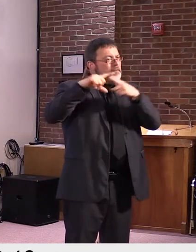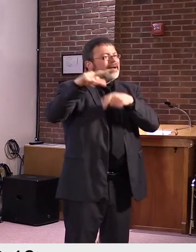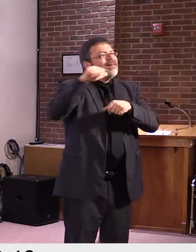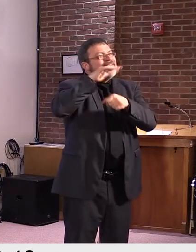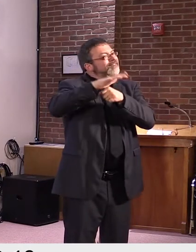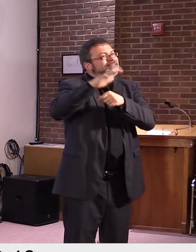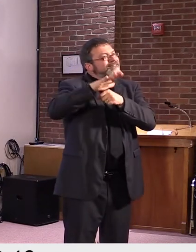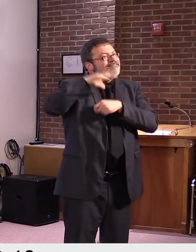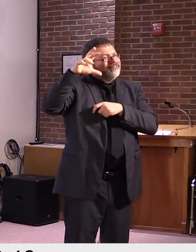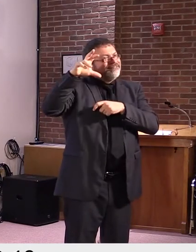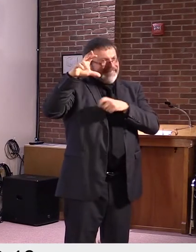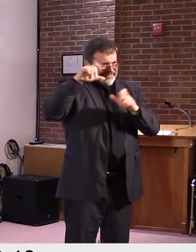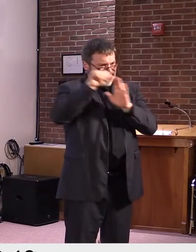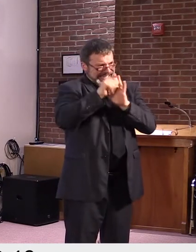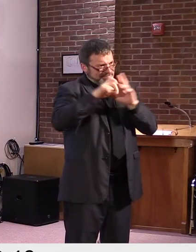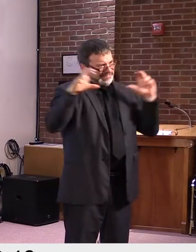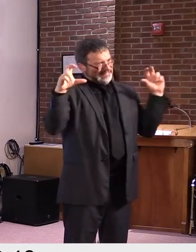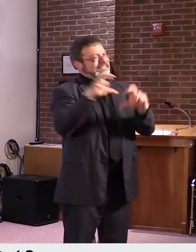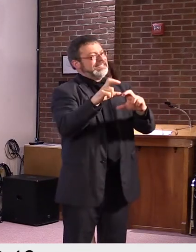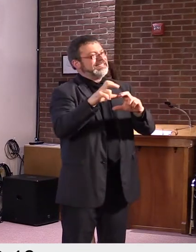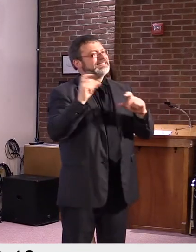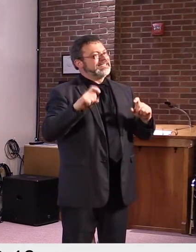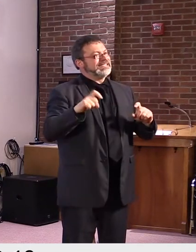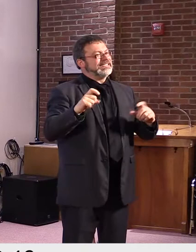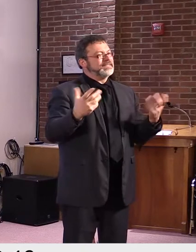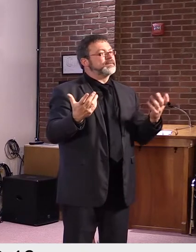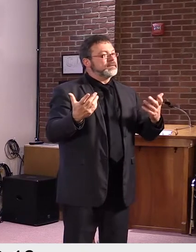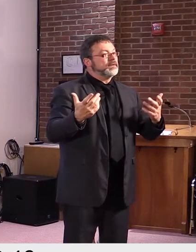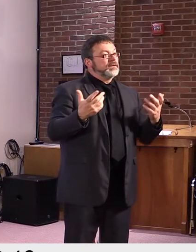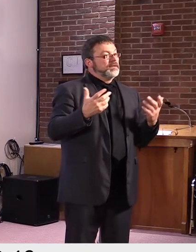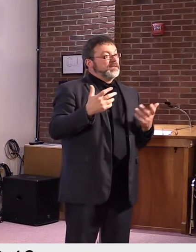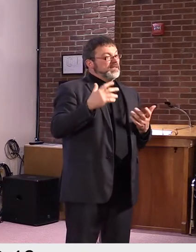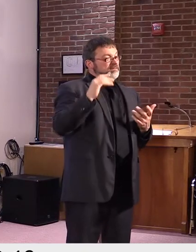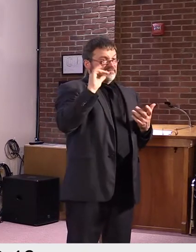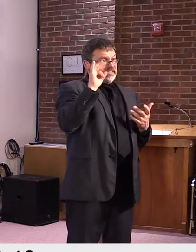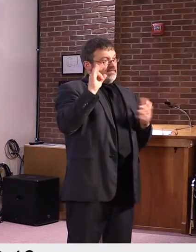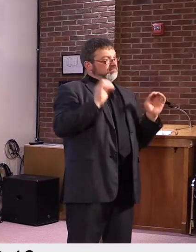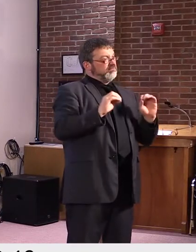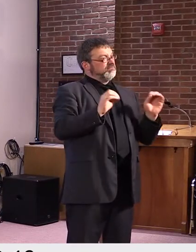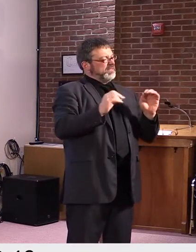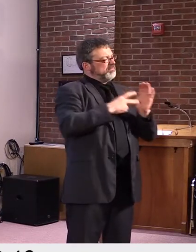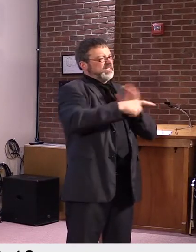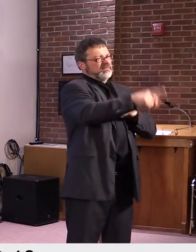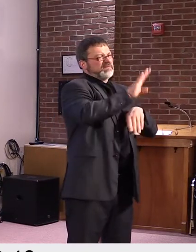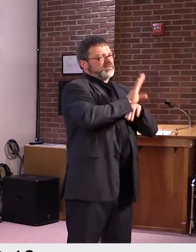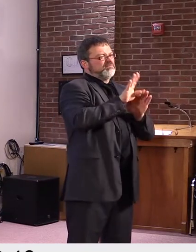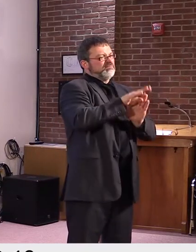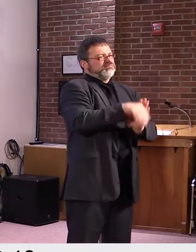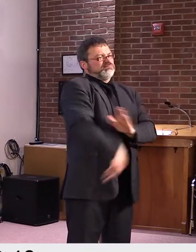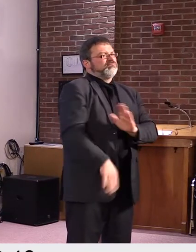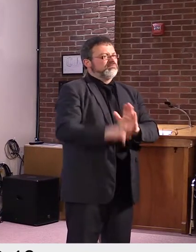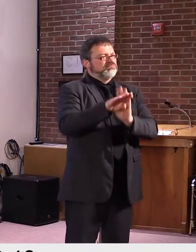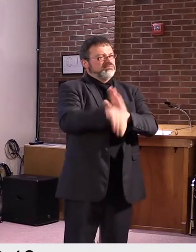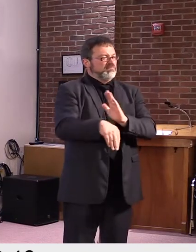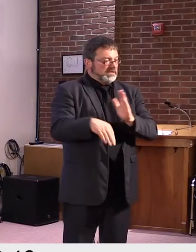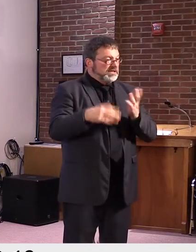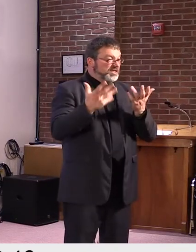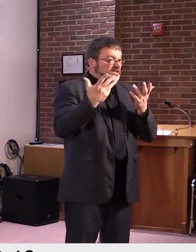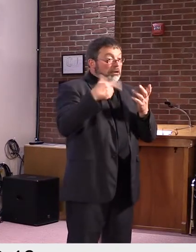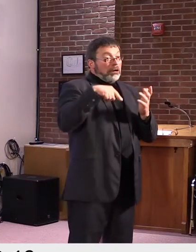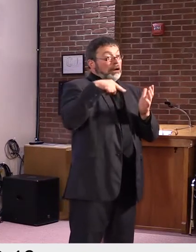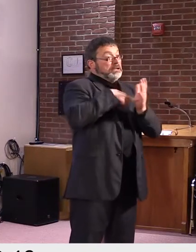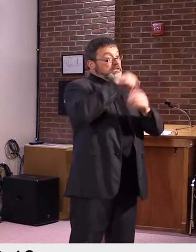to hinder us in many ways over the next year or two. But again, if we can all pull